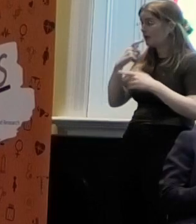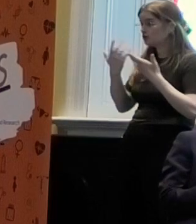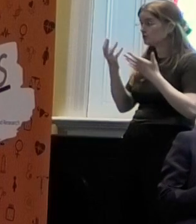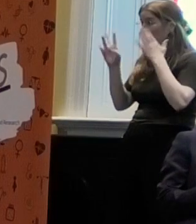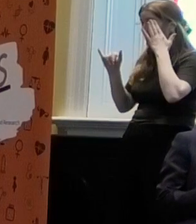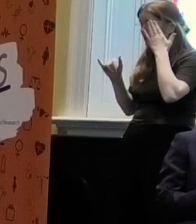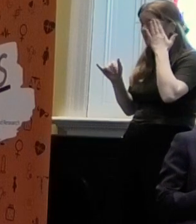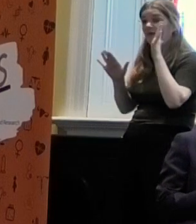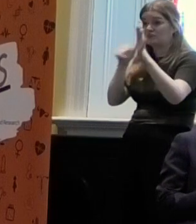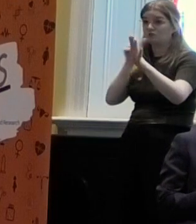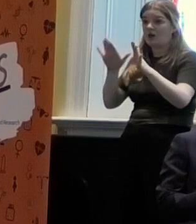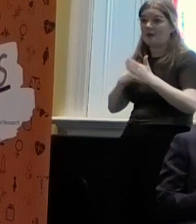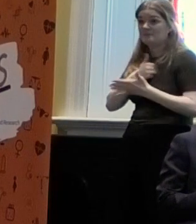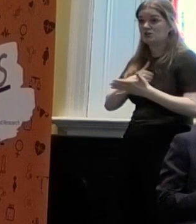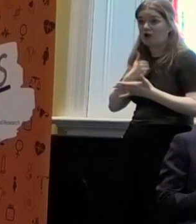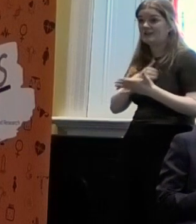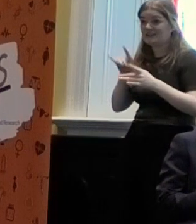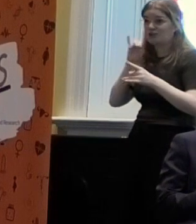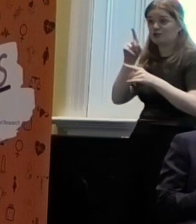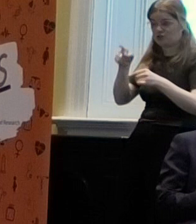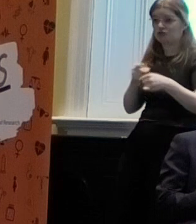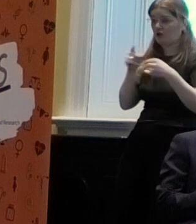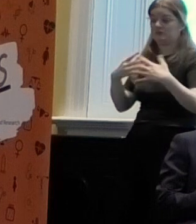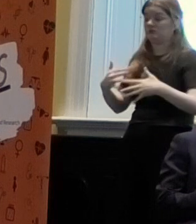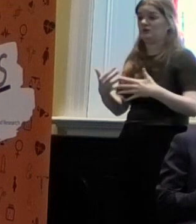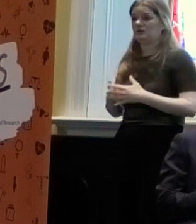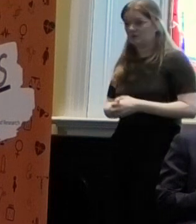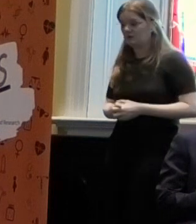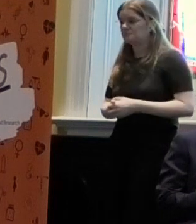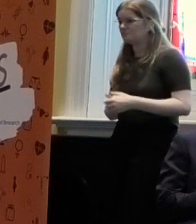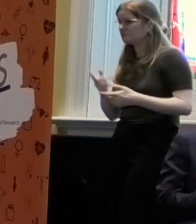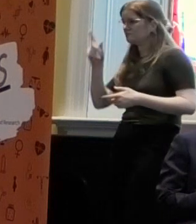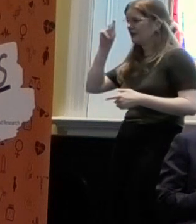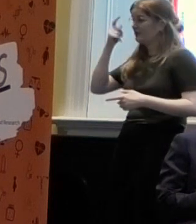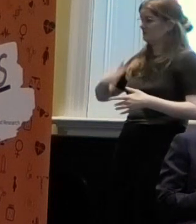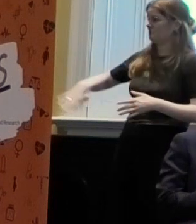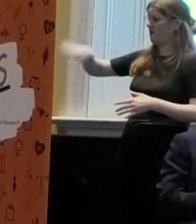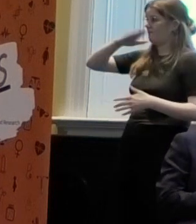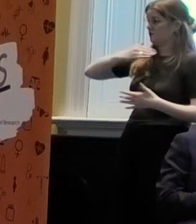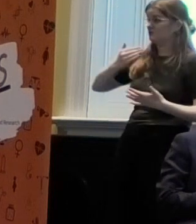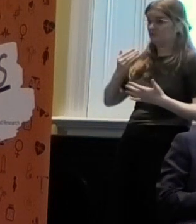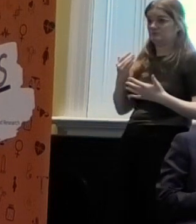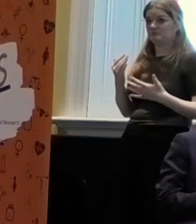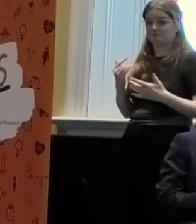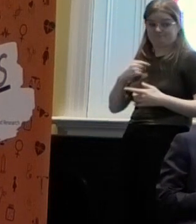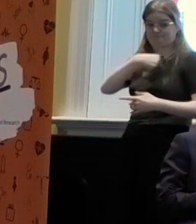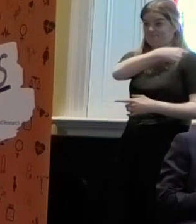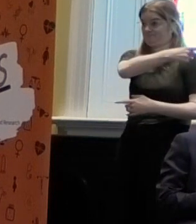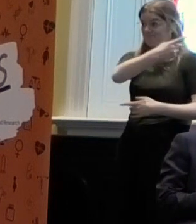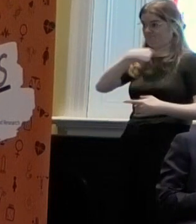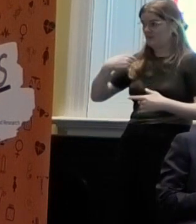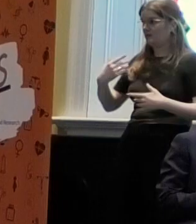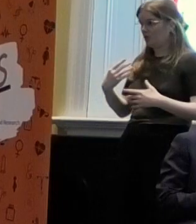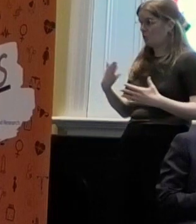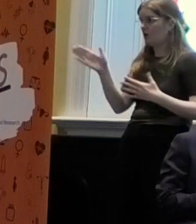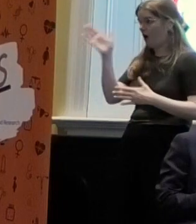Well, first of all, I'm sorry to hear of your difficulties. I think we all, certainly the obstetrician gynecologists